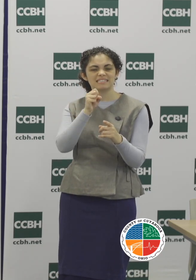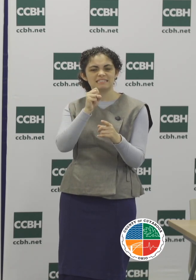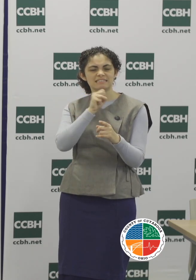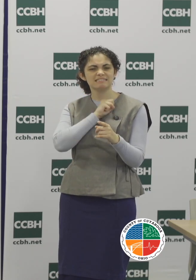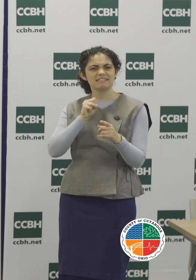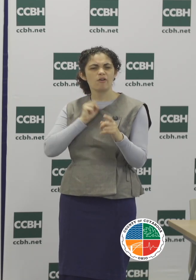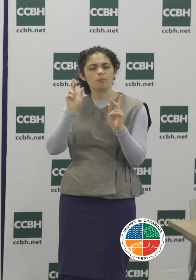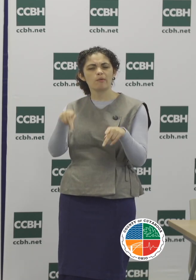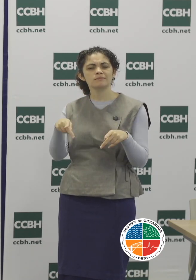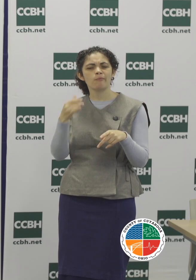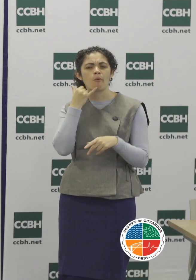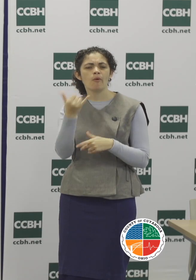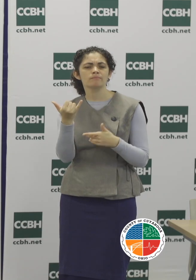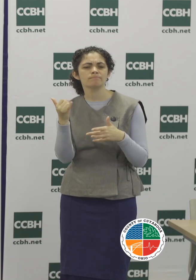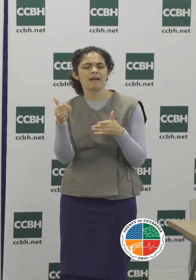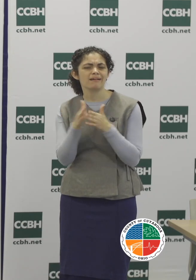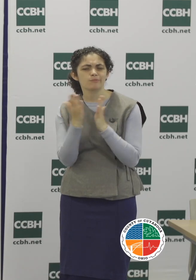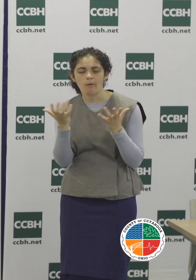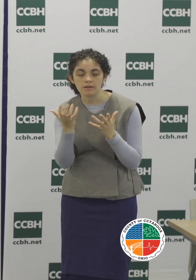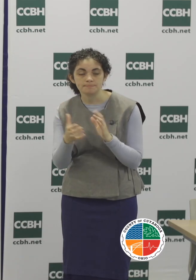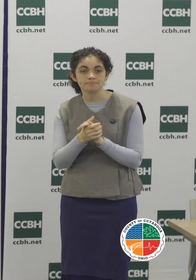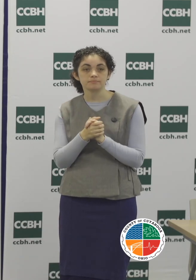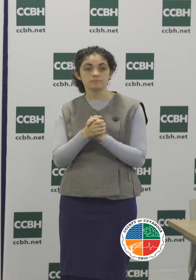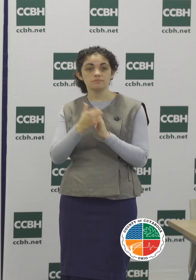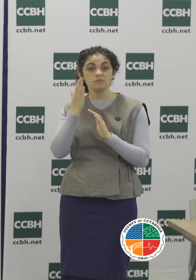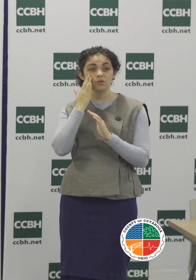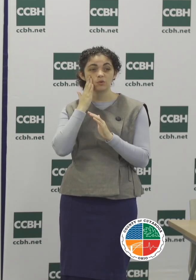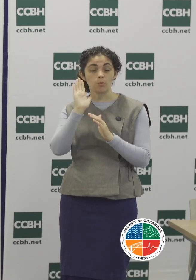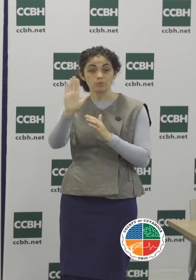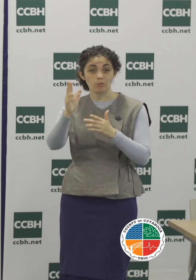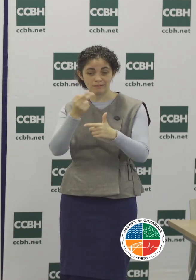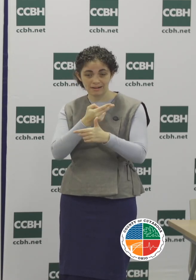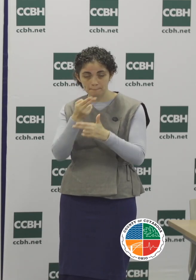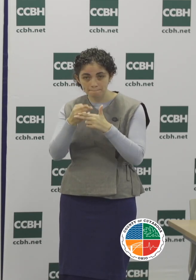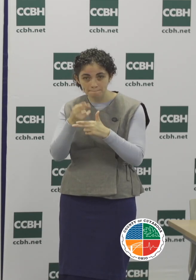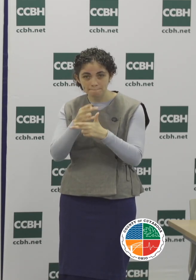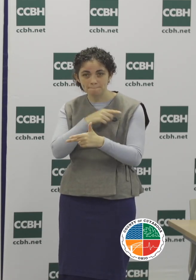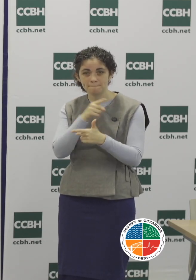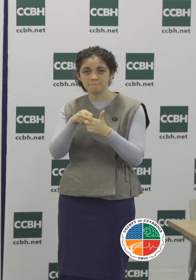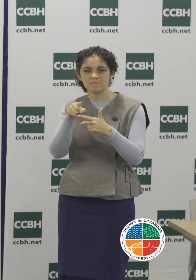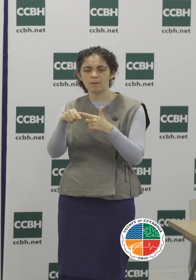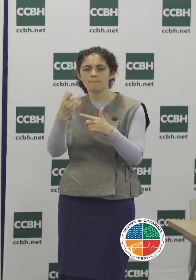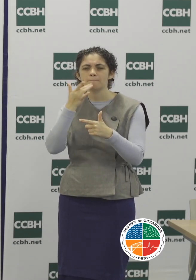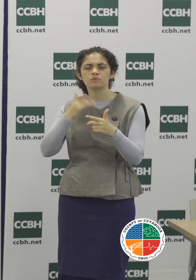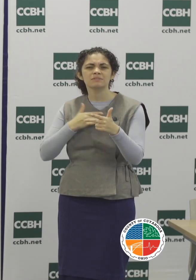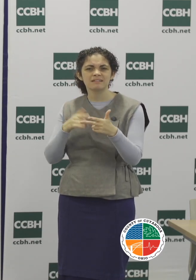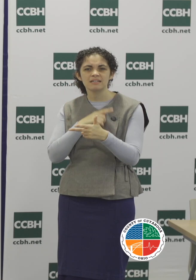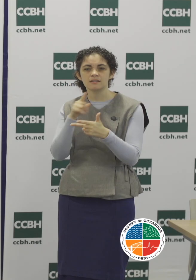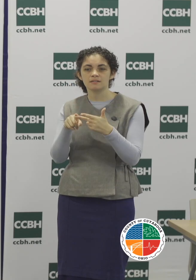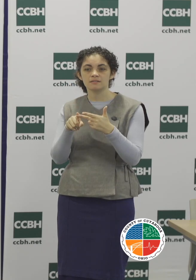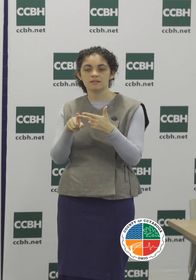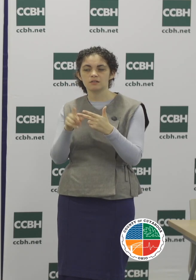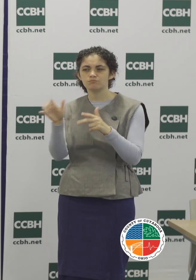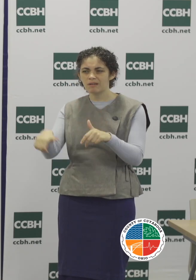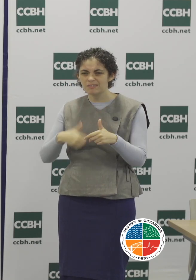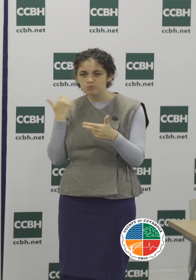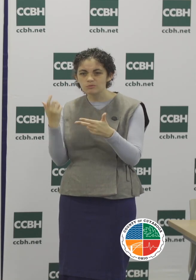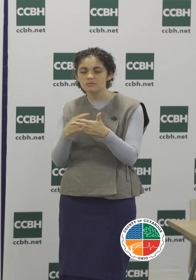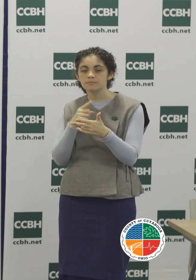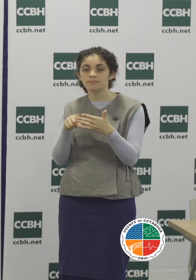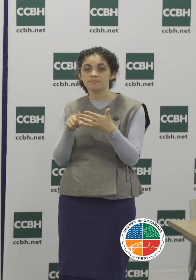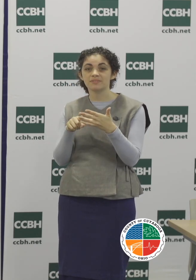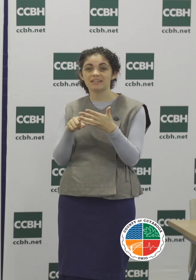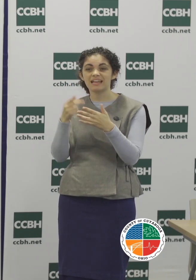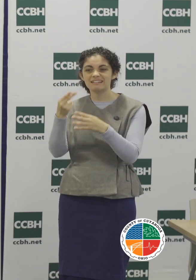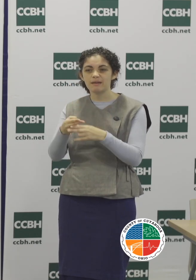ask for if they call, would be to verify the person's name, their date of birth, their address, and